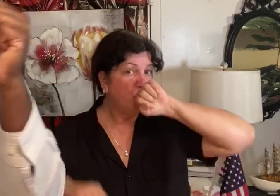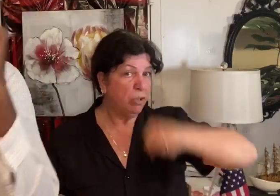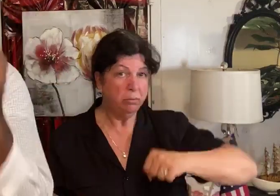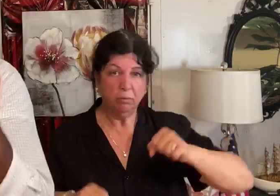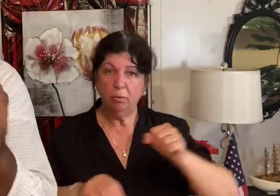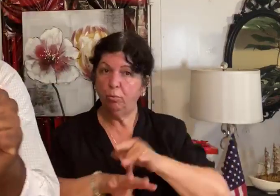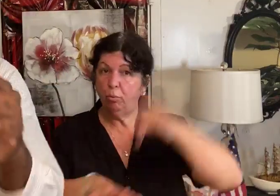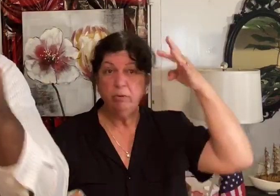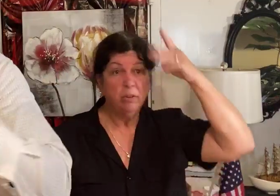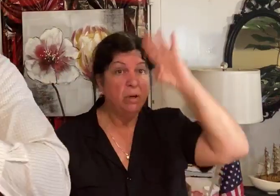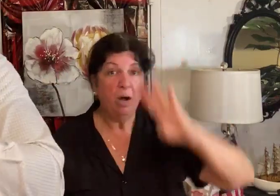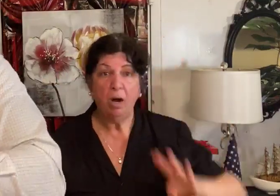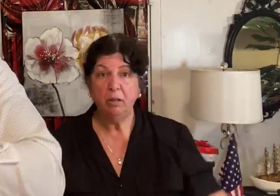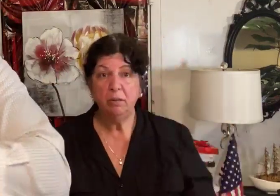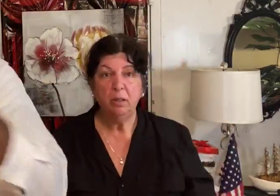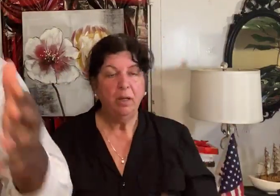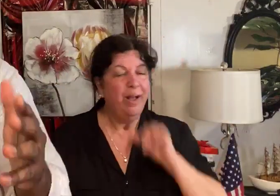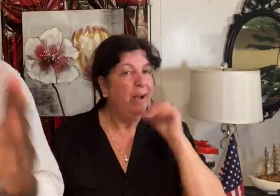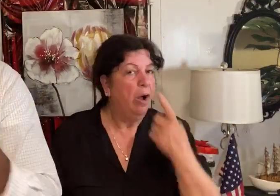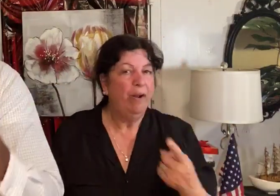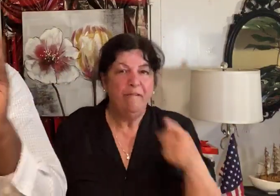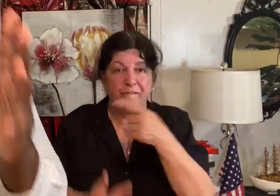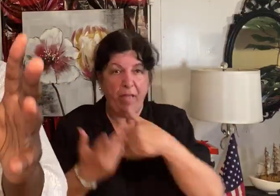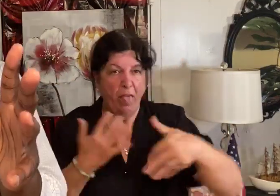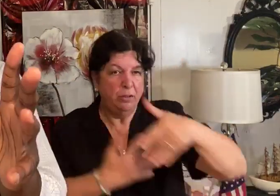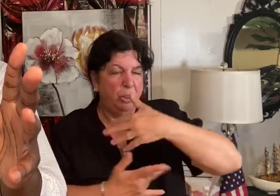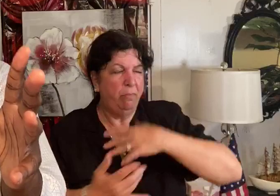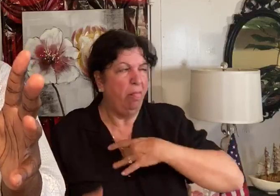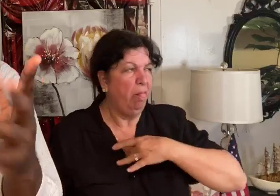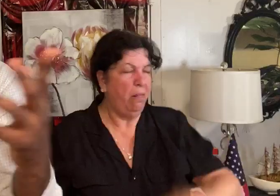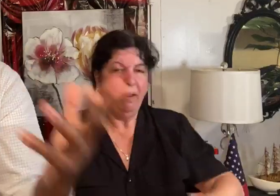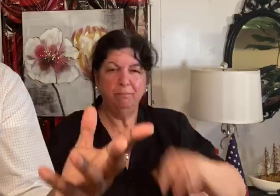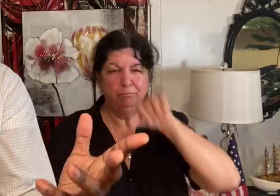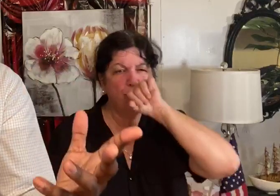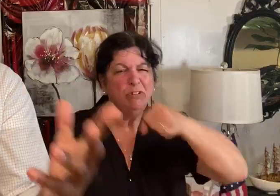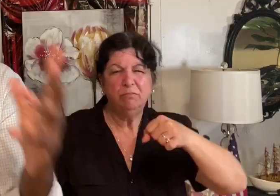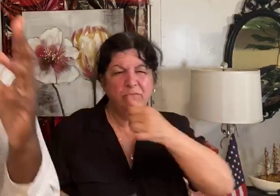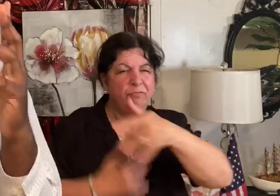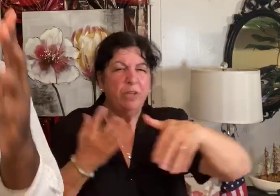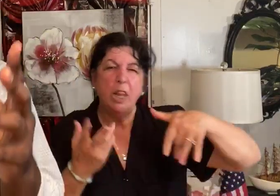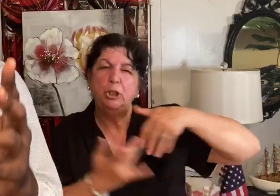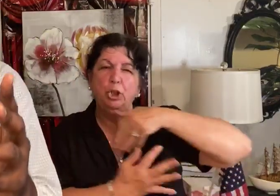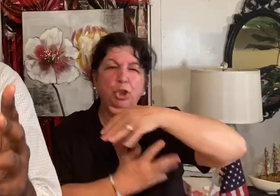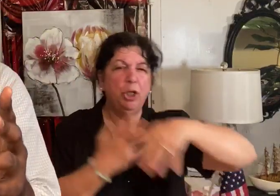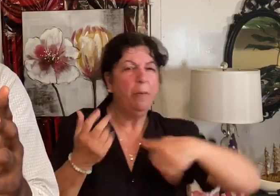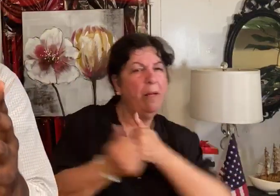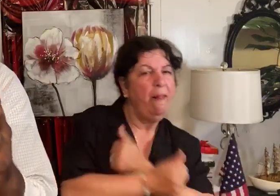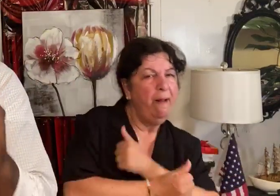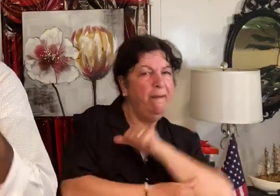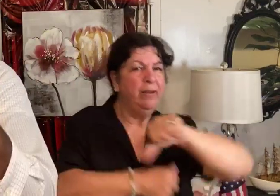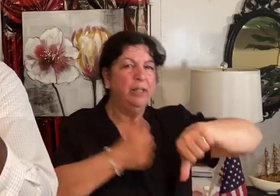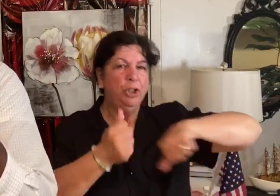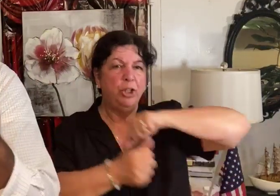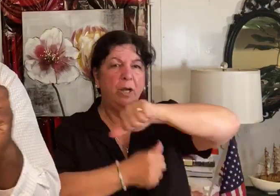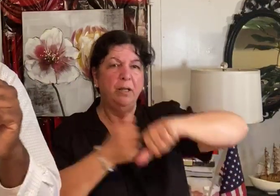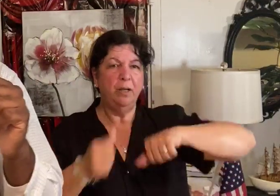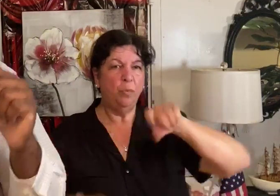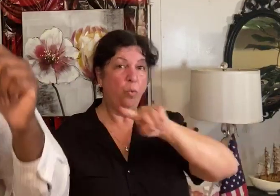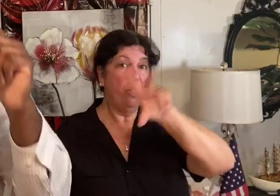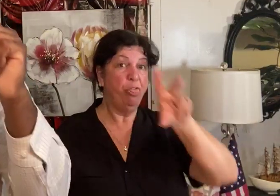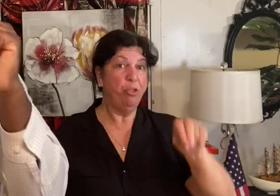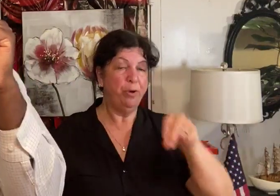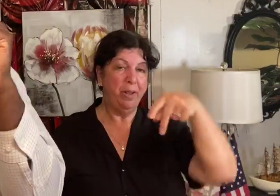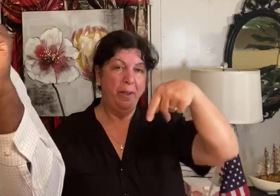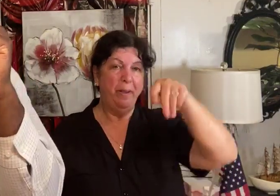to God, the doctrine. Not only in the fellowship. Fellowship's great. We get along with one another. We love one another. 1:30